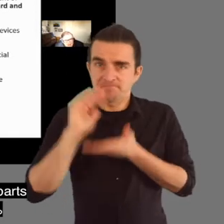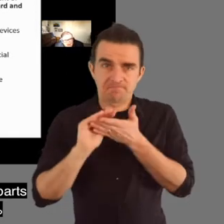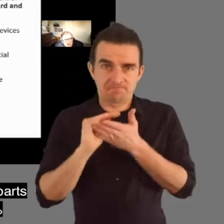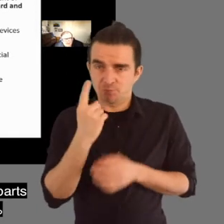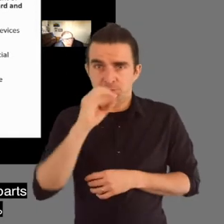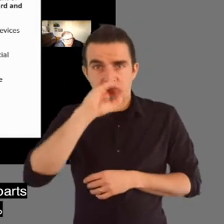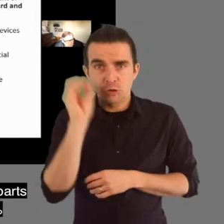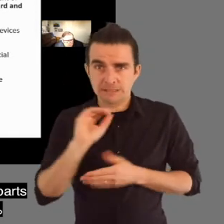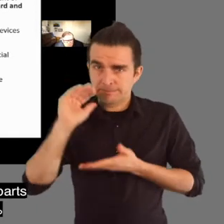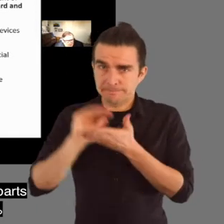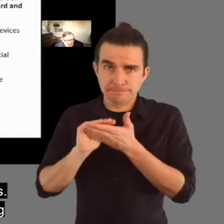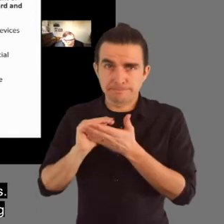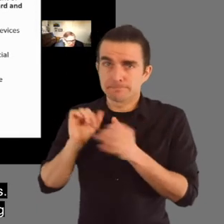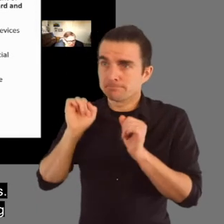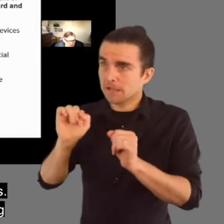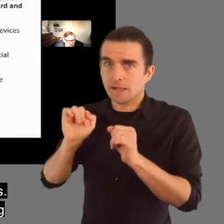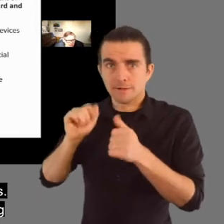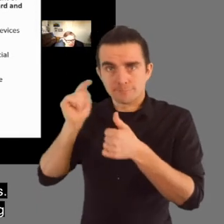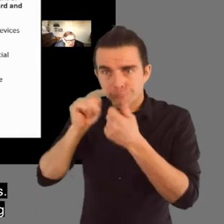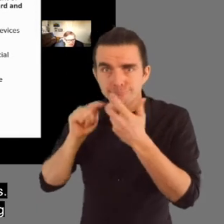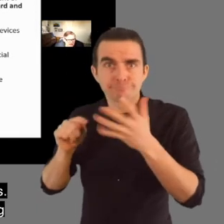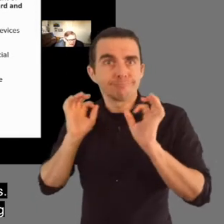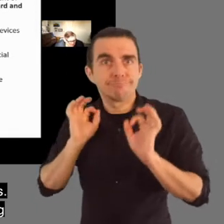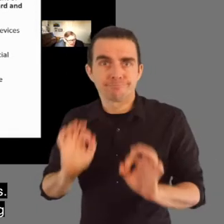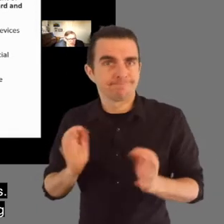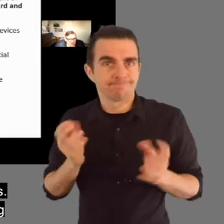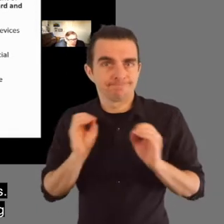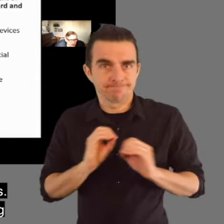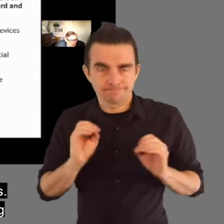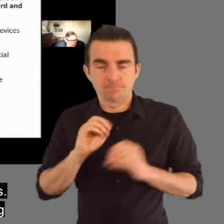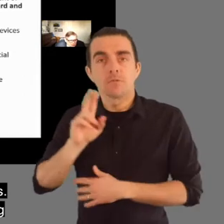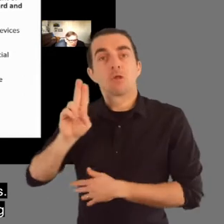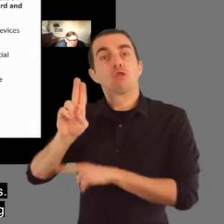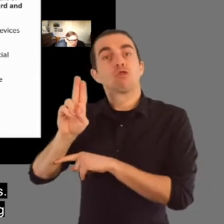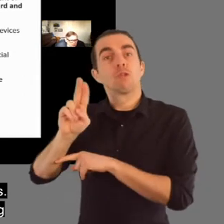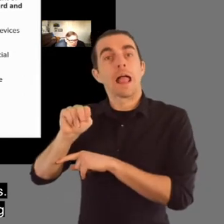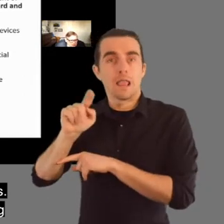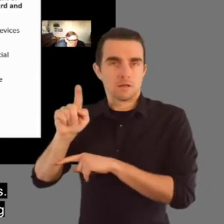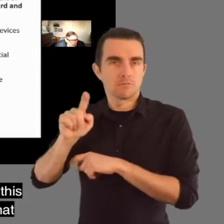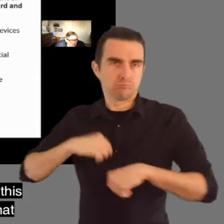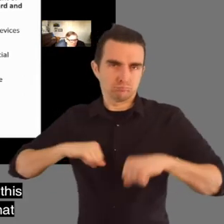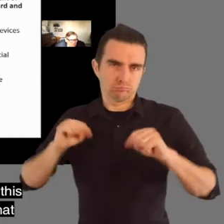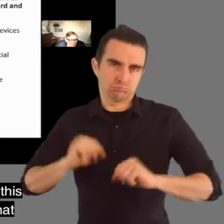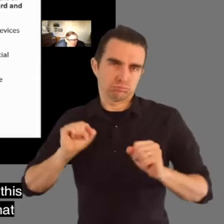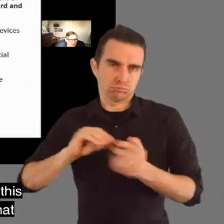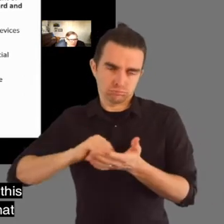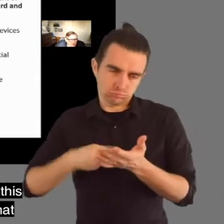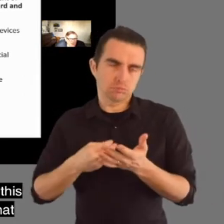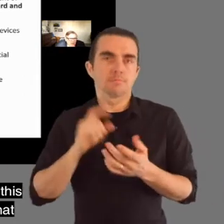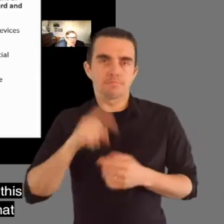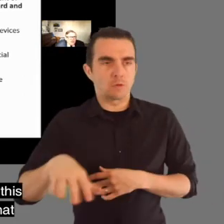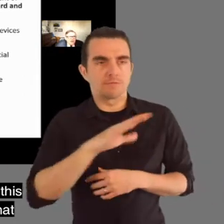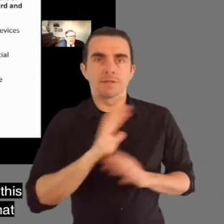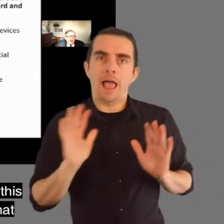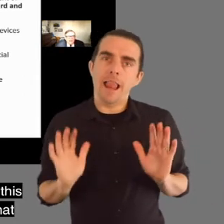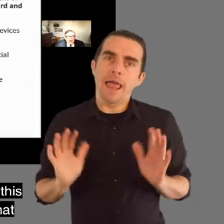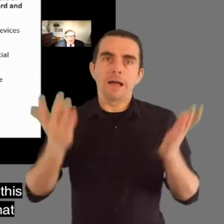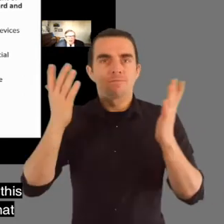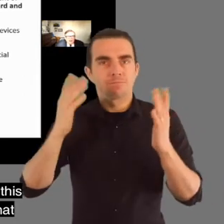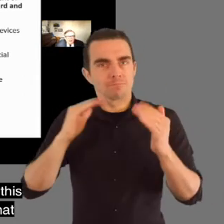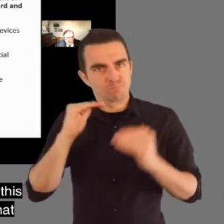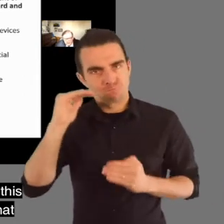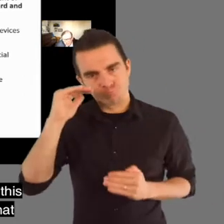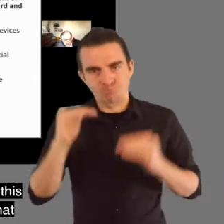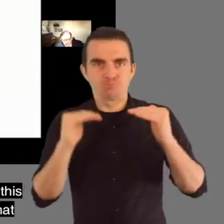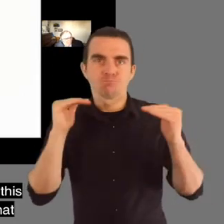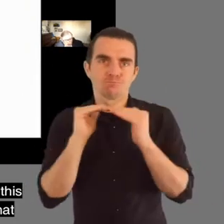world, less than 1% get access to these things. So we can see there is a big commitment from the UN in this area of